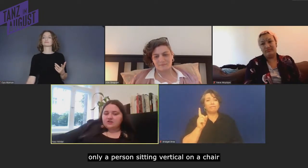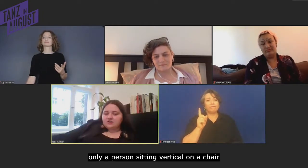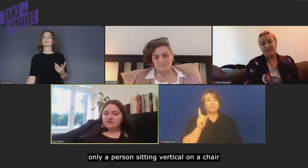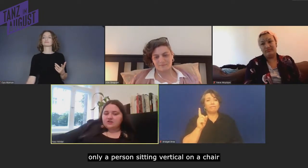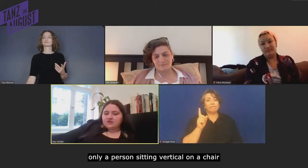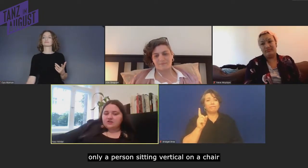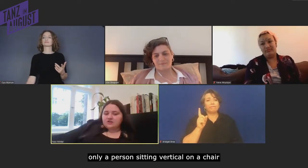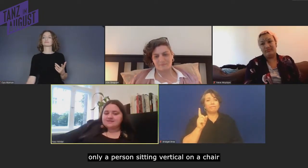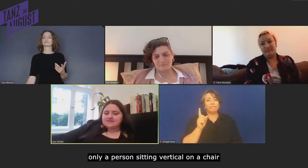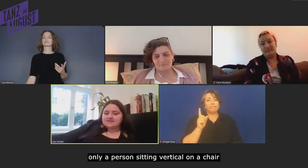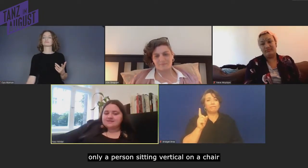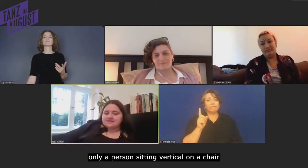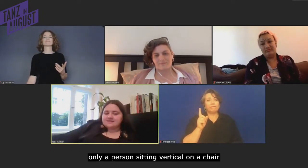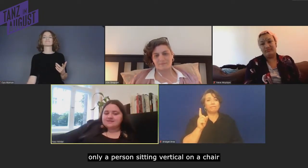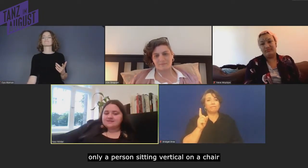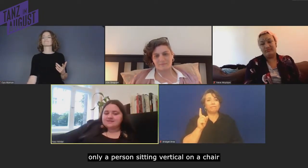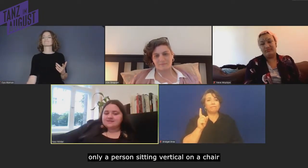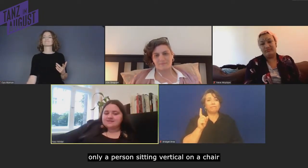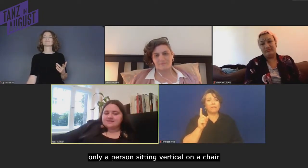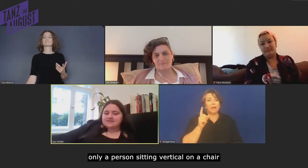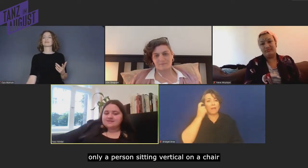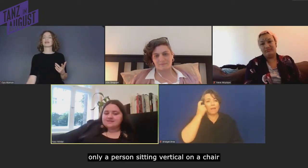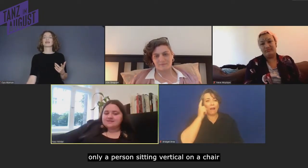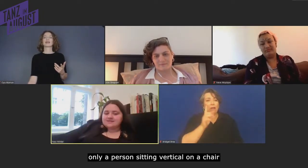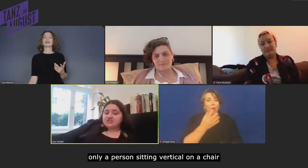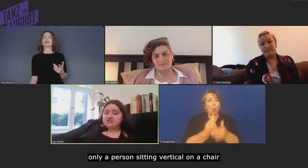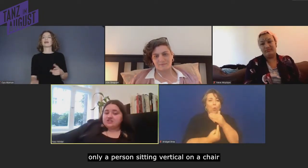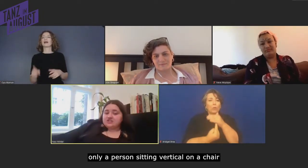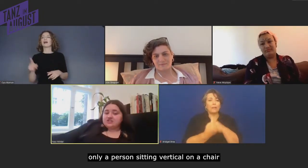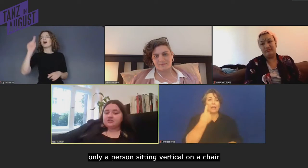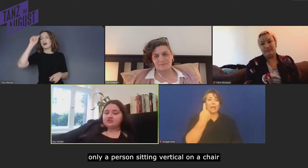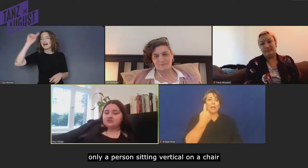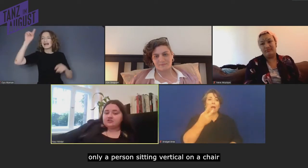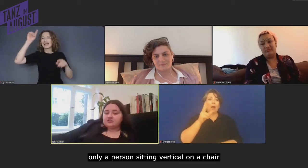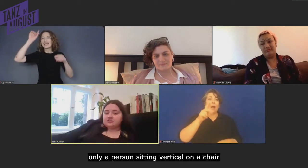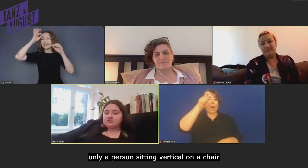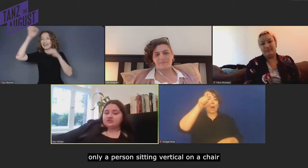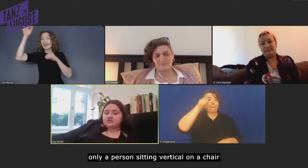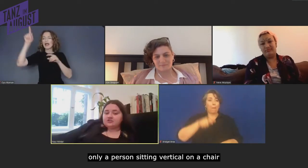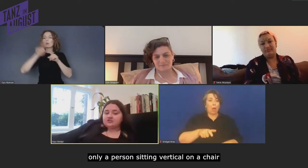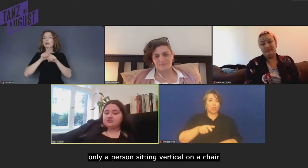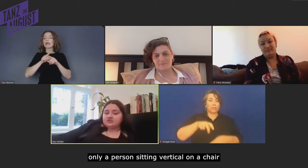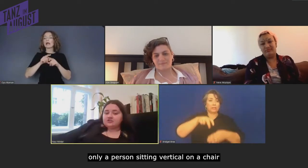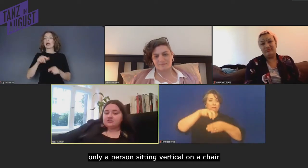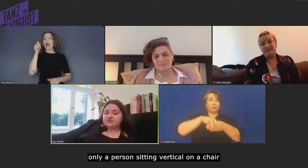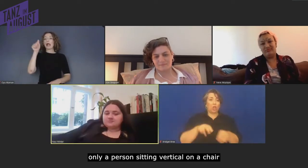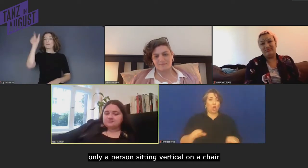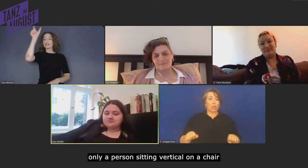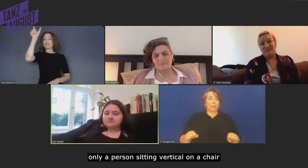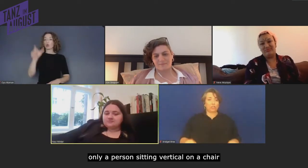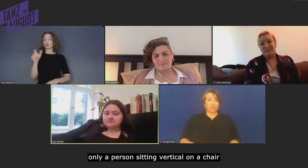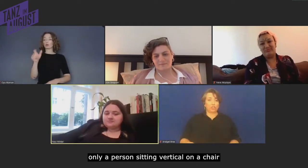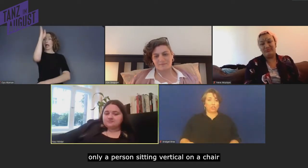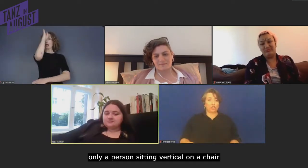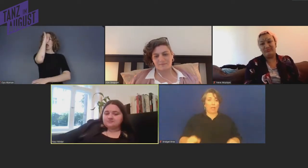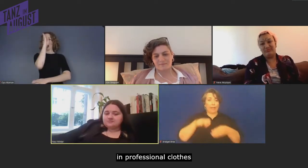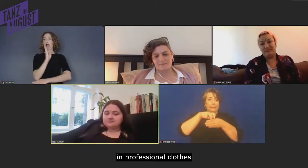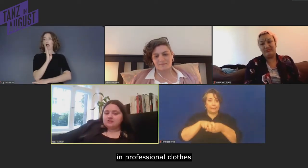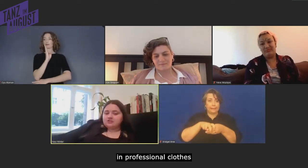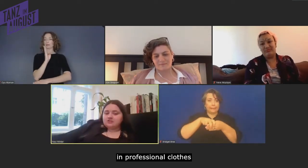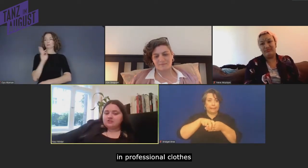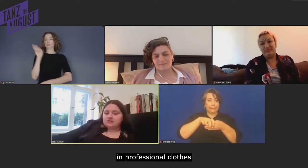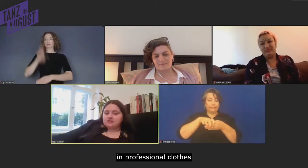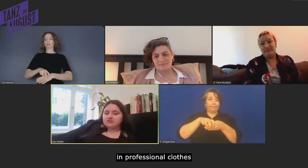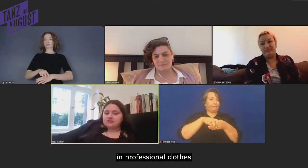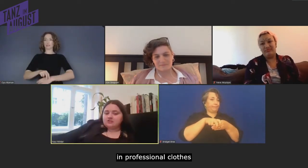only a person sitting vertical on a chair, in